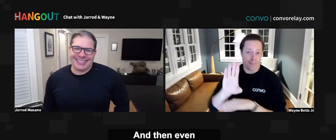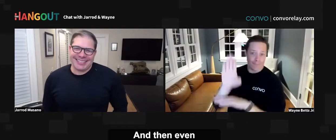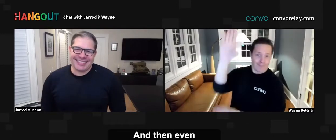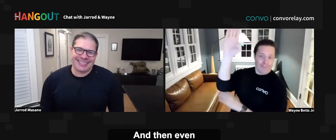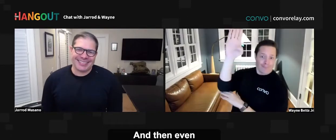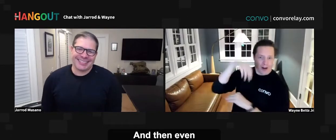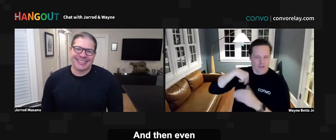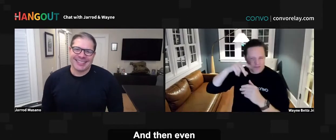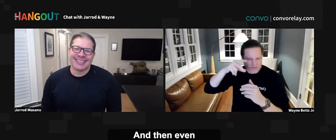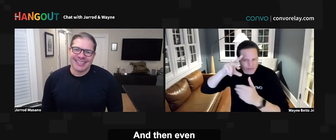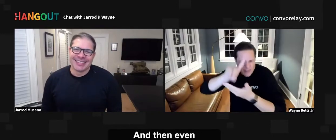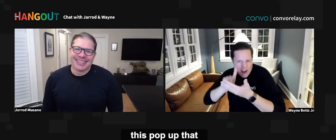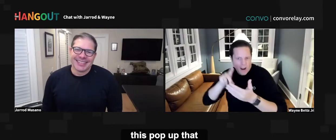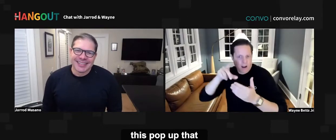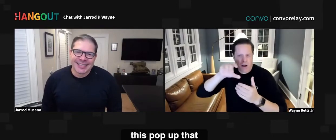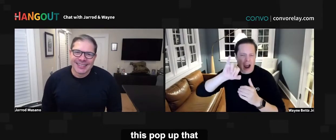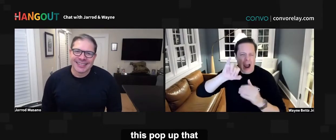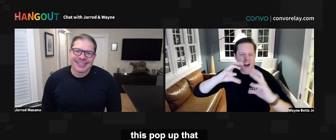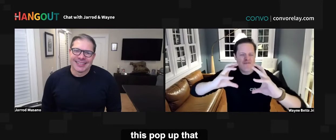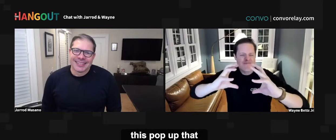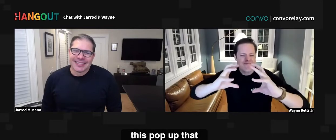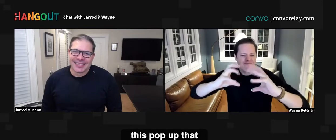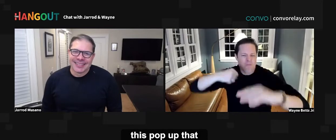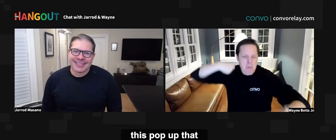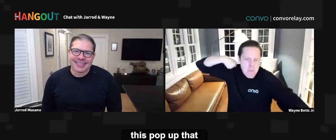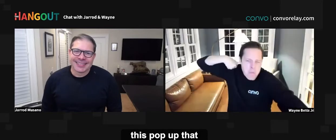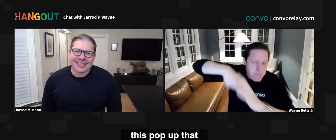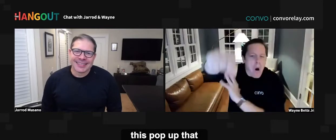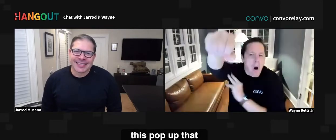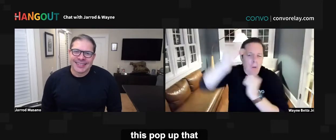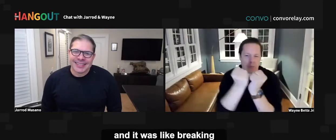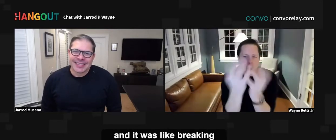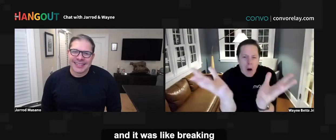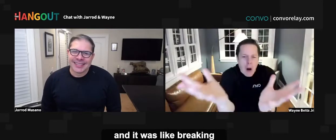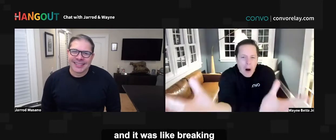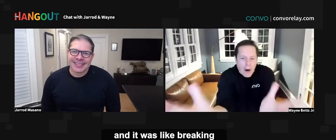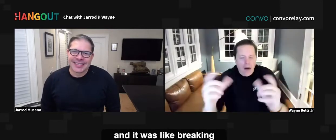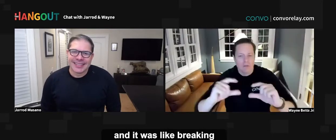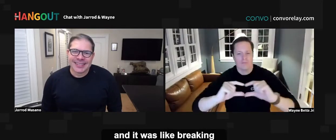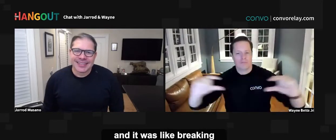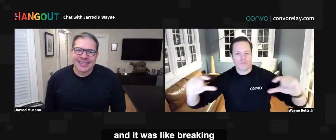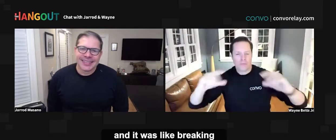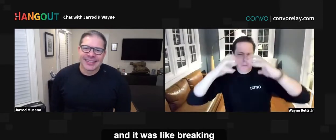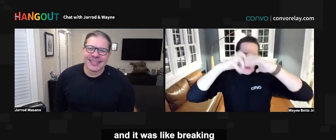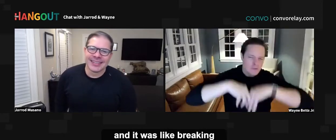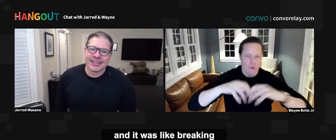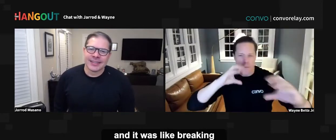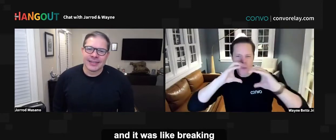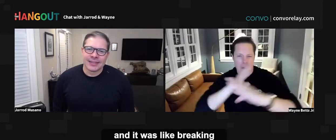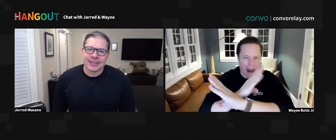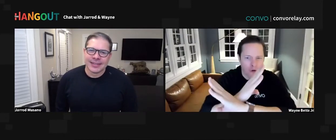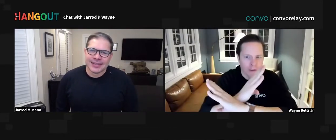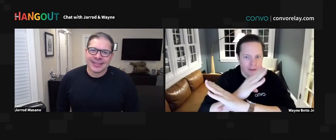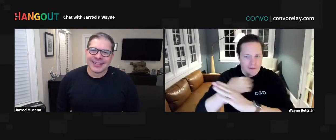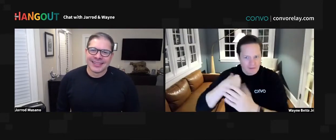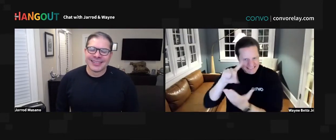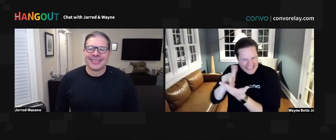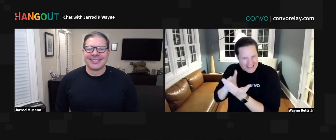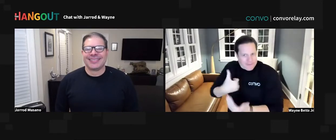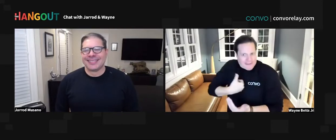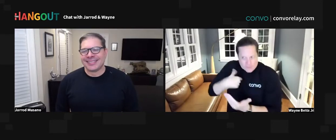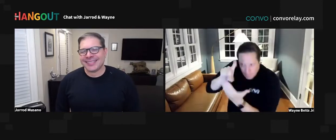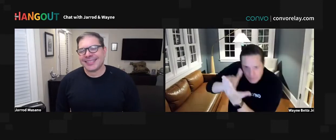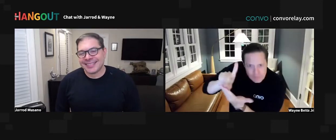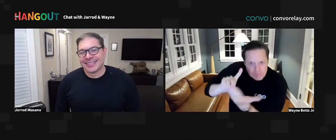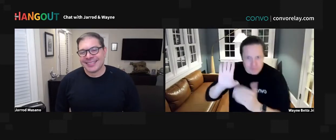And then even I would make this banner, this pop up that I actually designed, and it was like breaking through this wall, and it said breaking